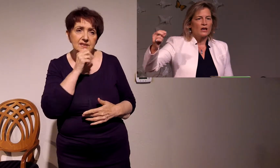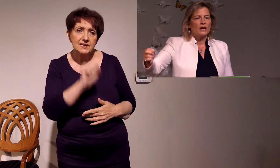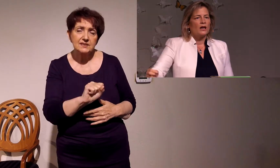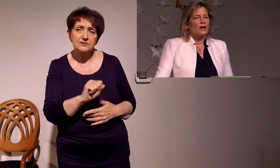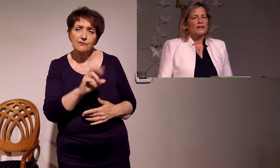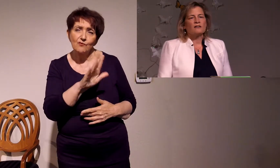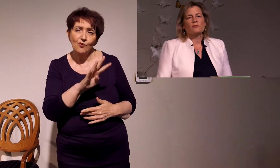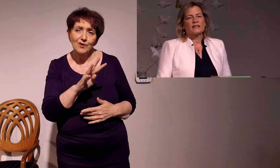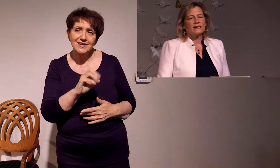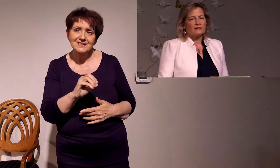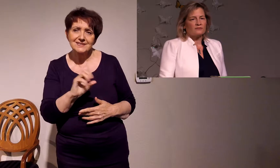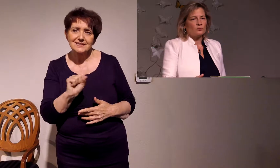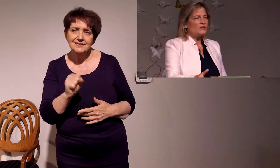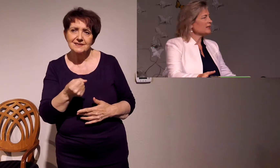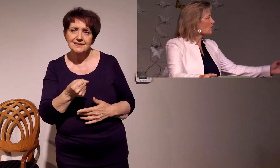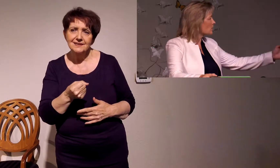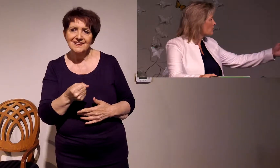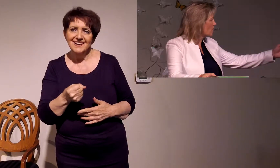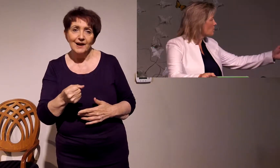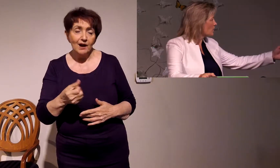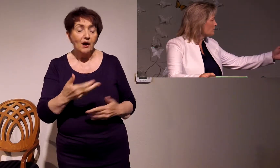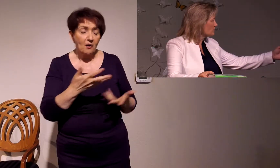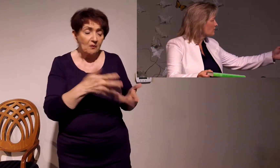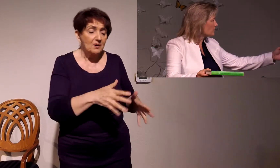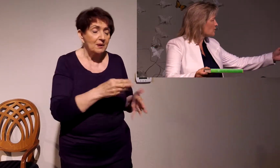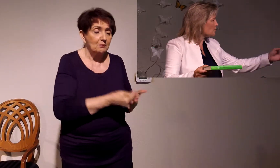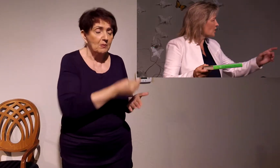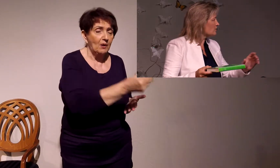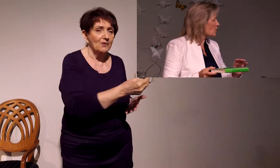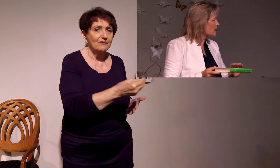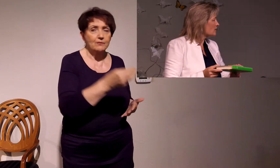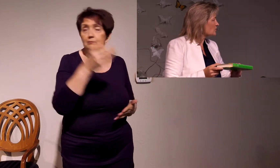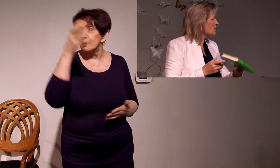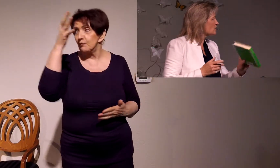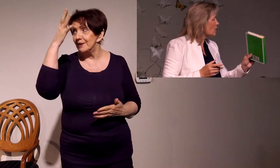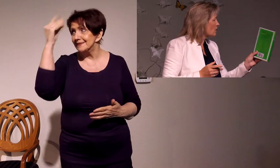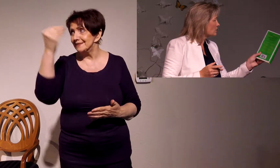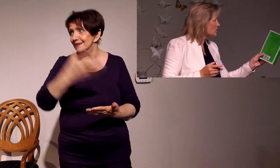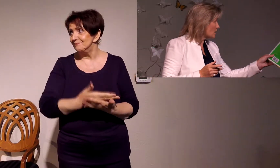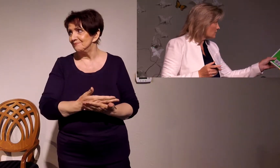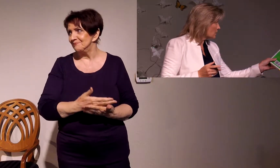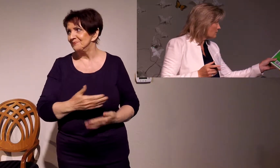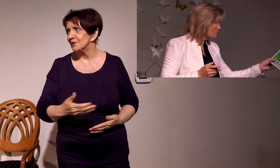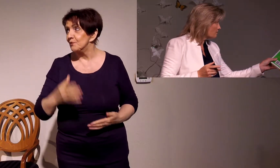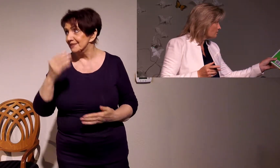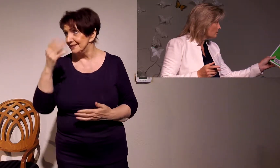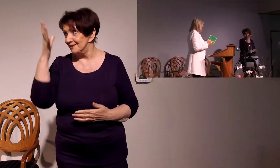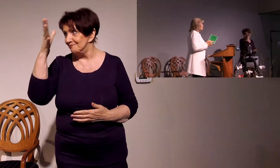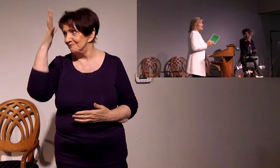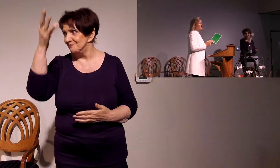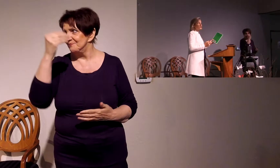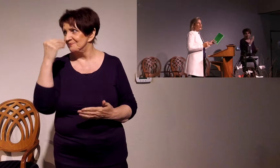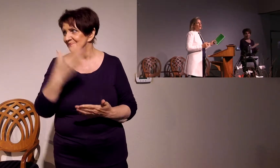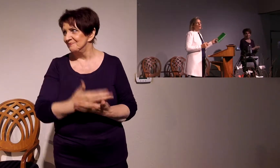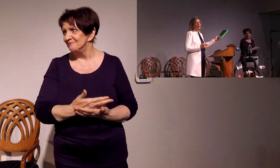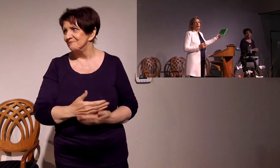40s, give them a gift. Willie already bought one for your son, right? Son-in-law? Son? Huh?